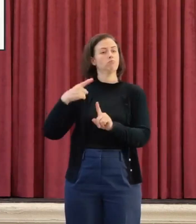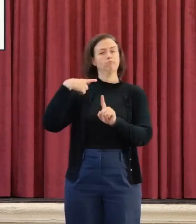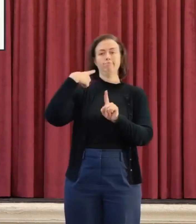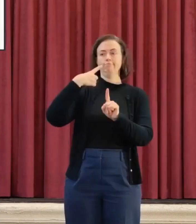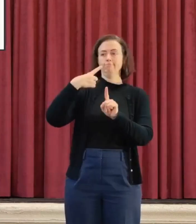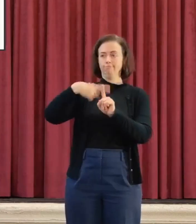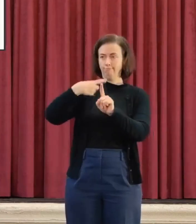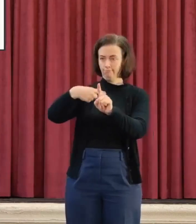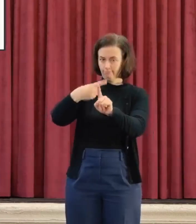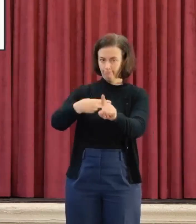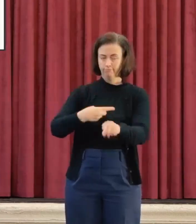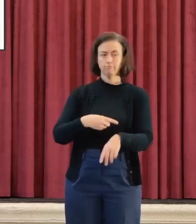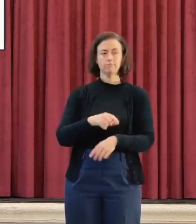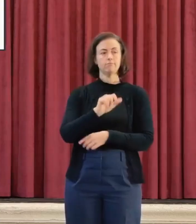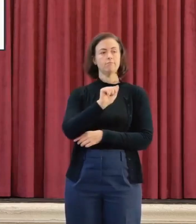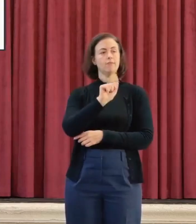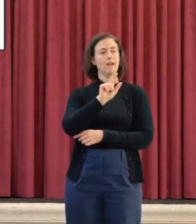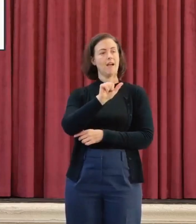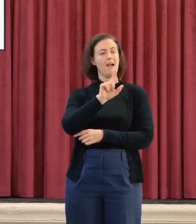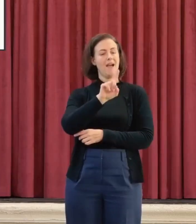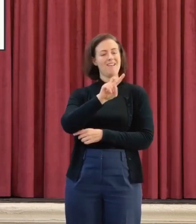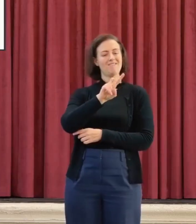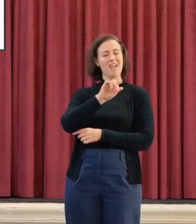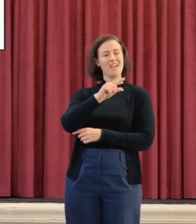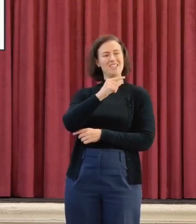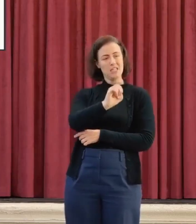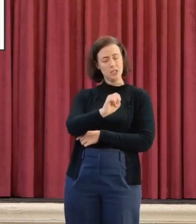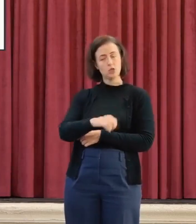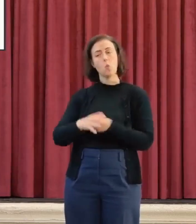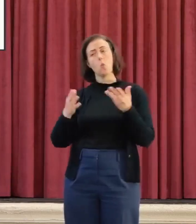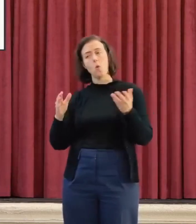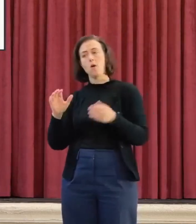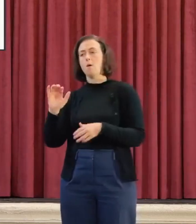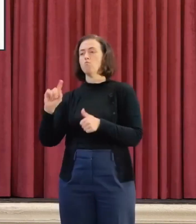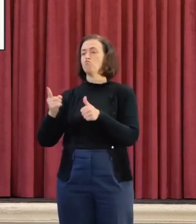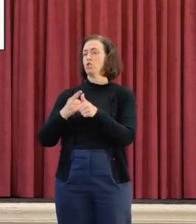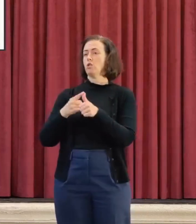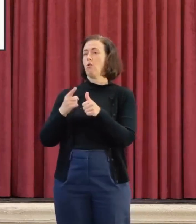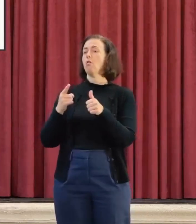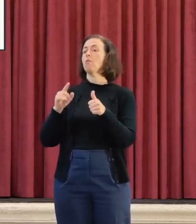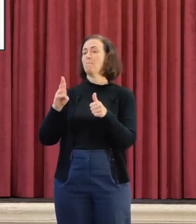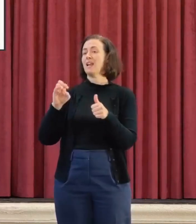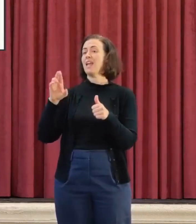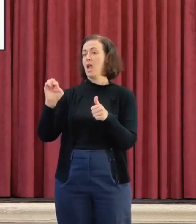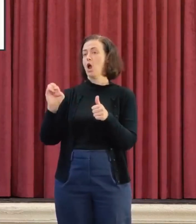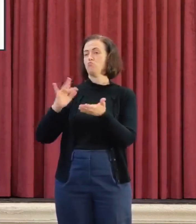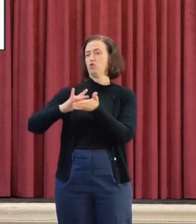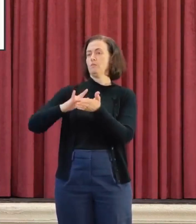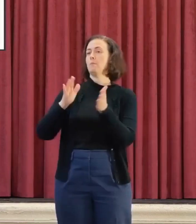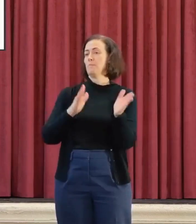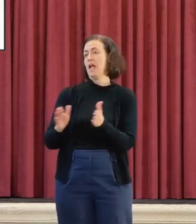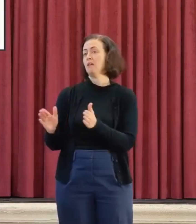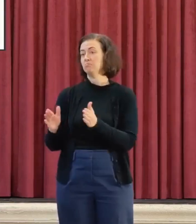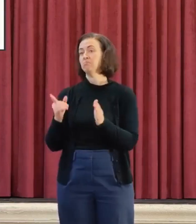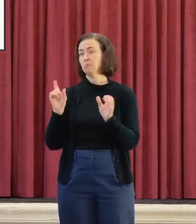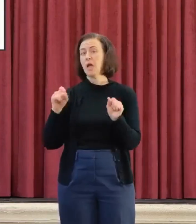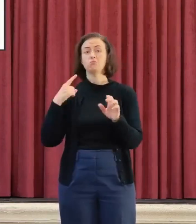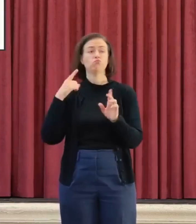Medicare Advantage plan to original Medicare, means prescription drug plan.